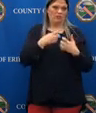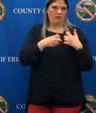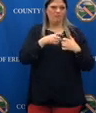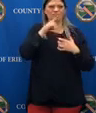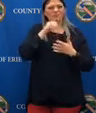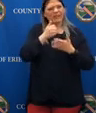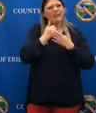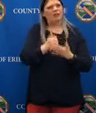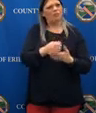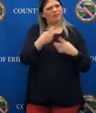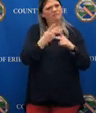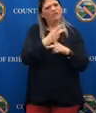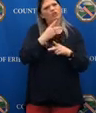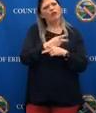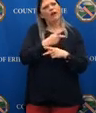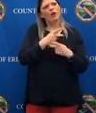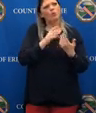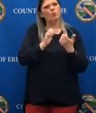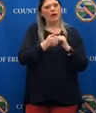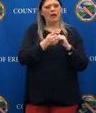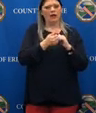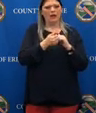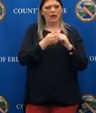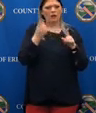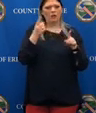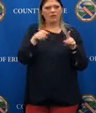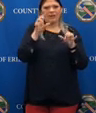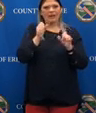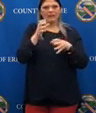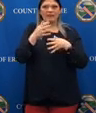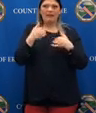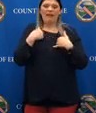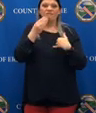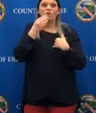them, figure out a way where they can go out, they can get their food